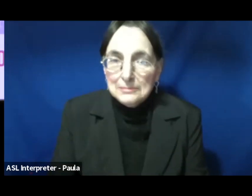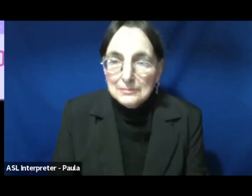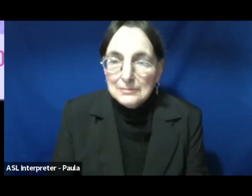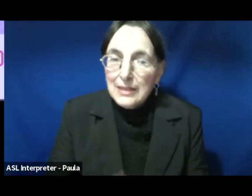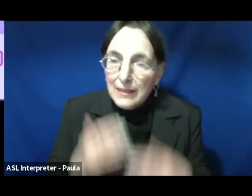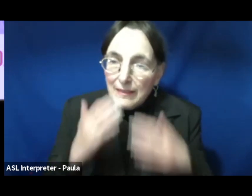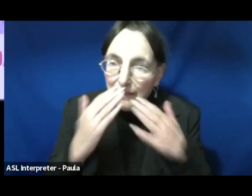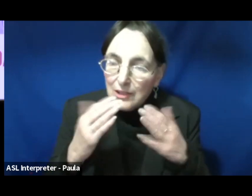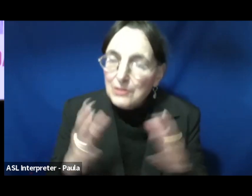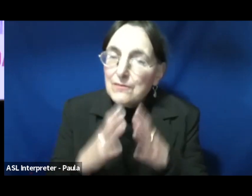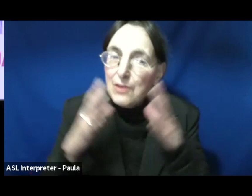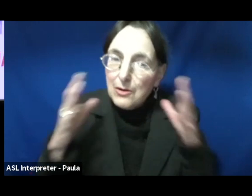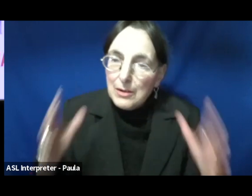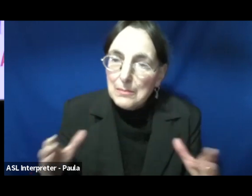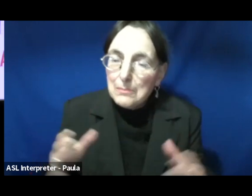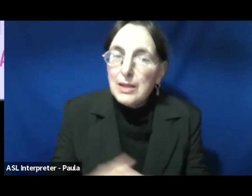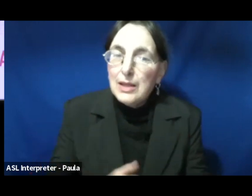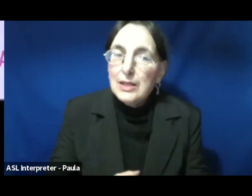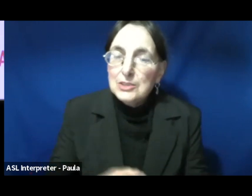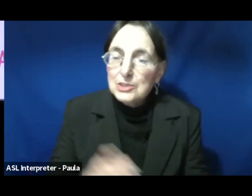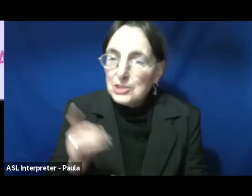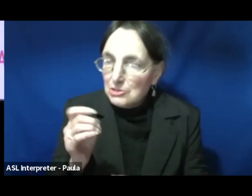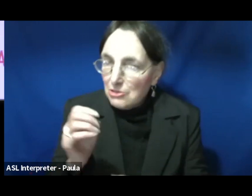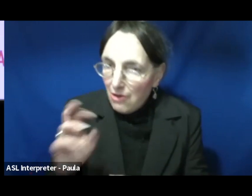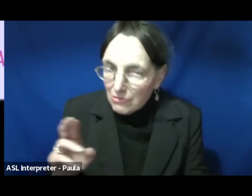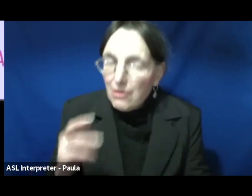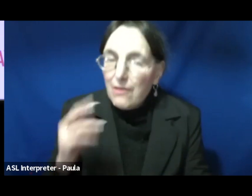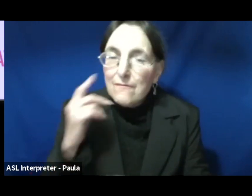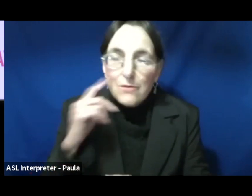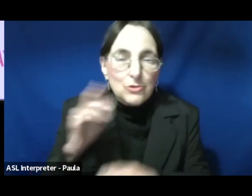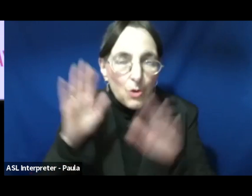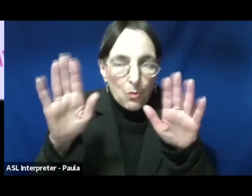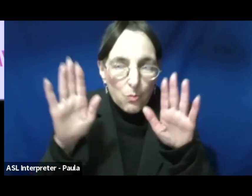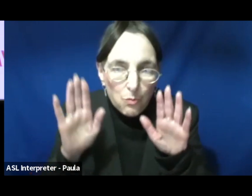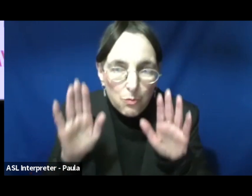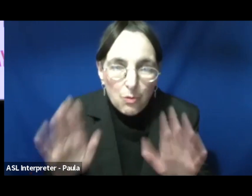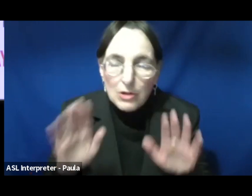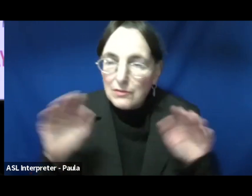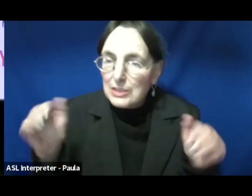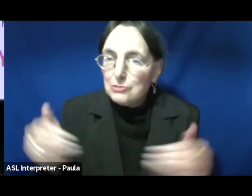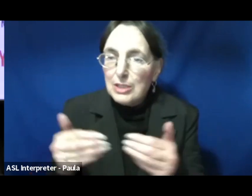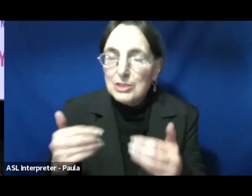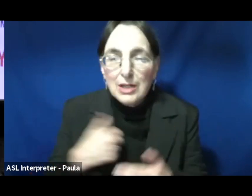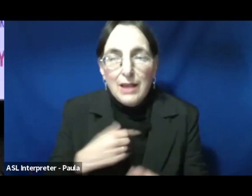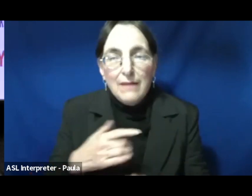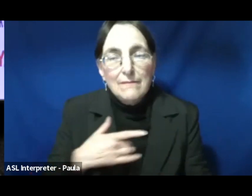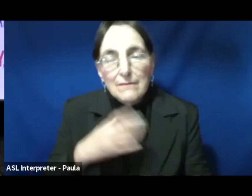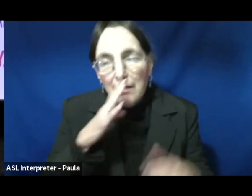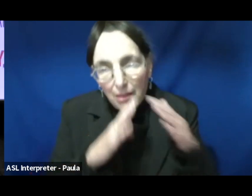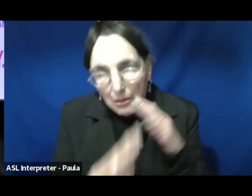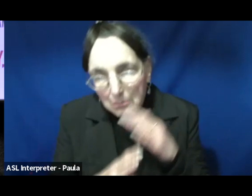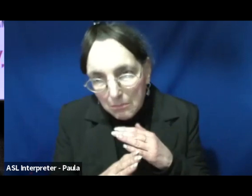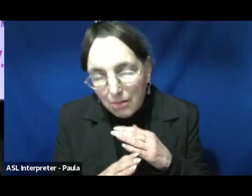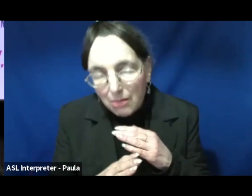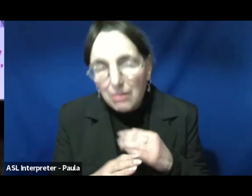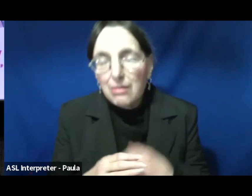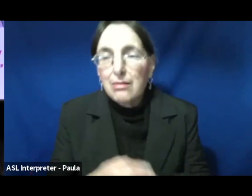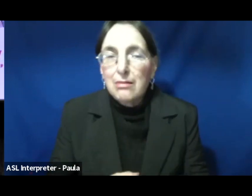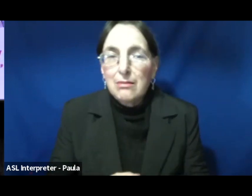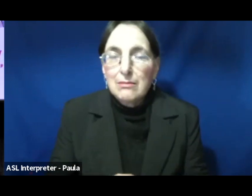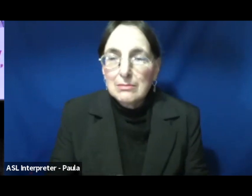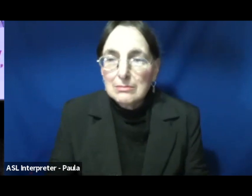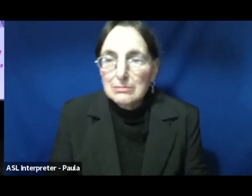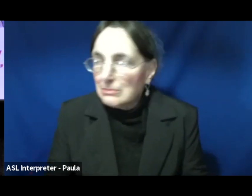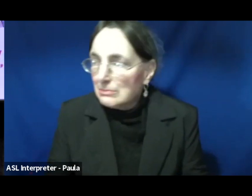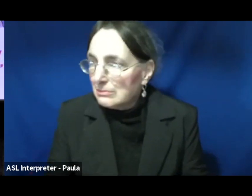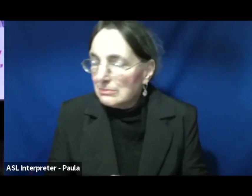Thank you very much, Dr. Nikki Slovak, for that wonderful introduction. And I am humbled, probably at a loss of